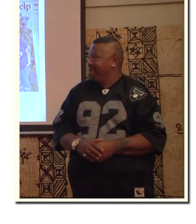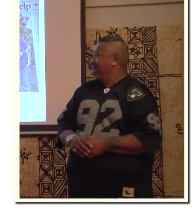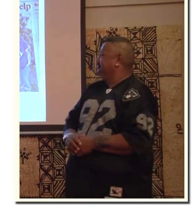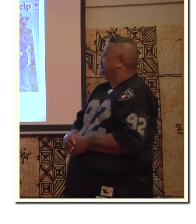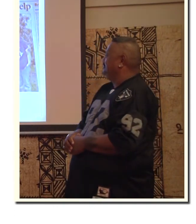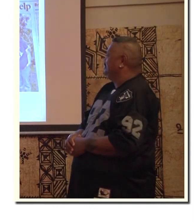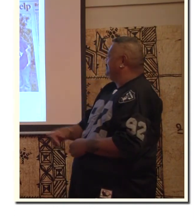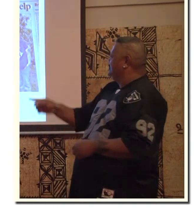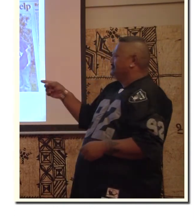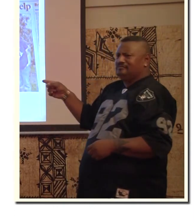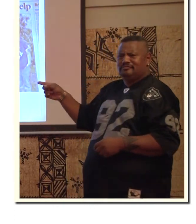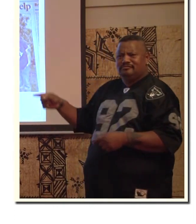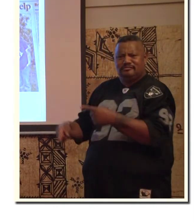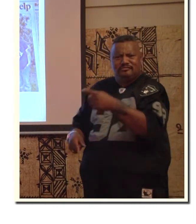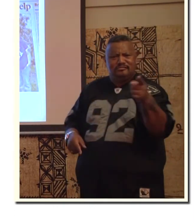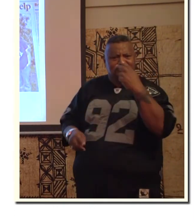That's him.